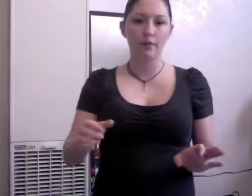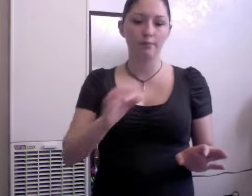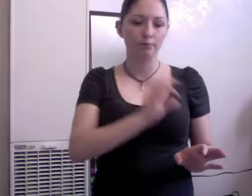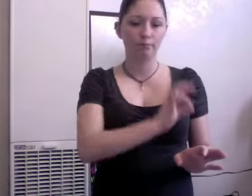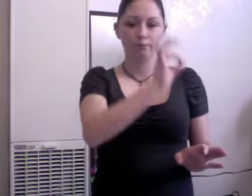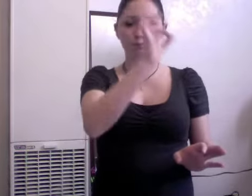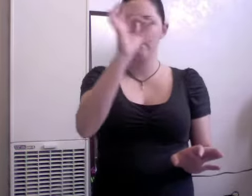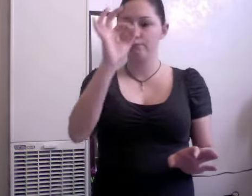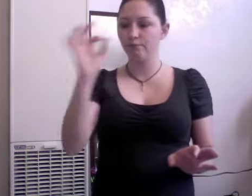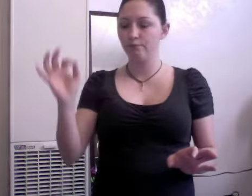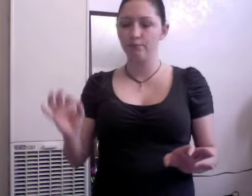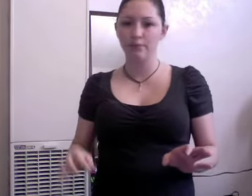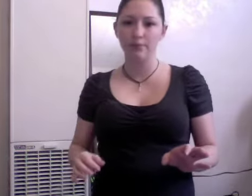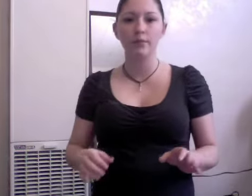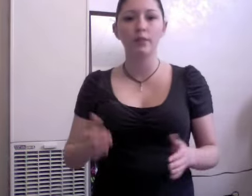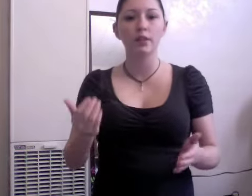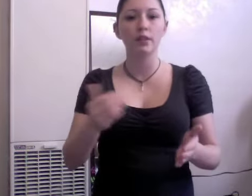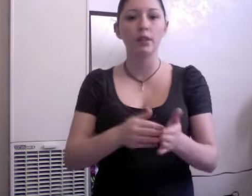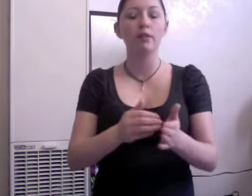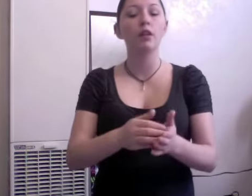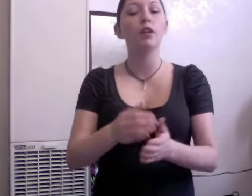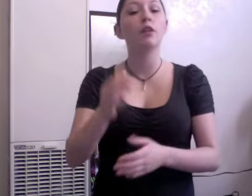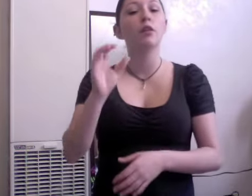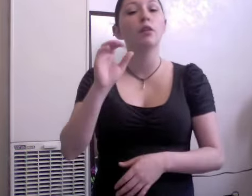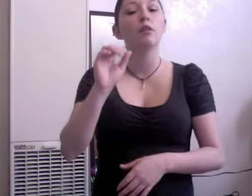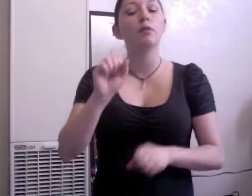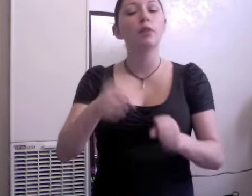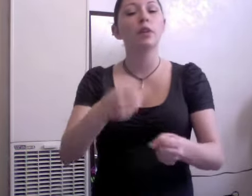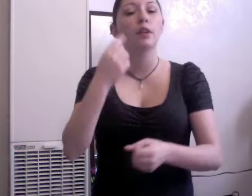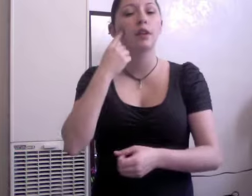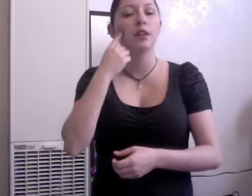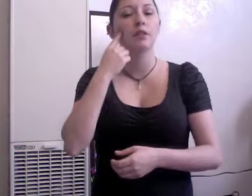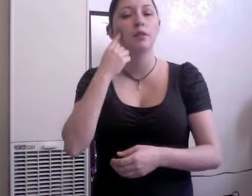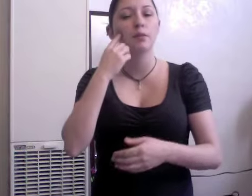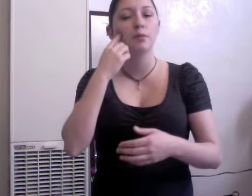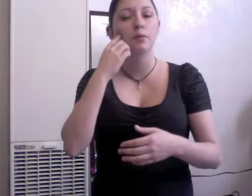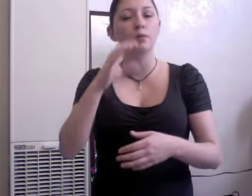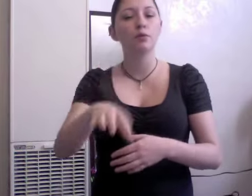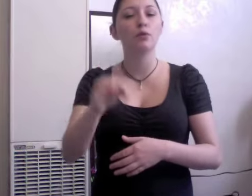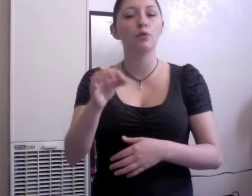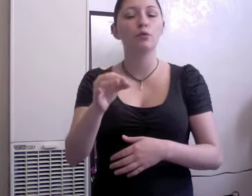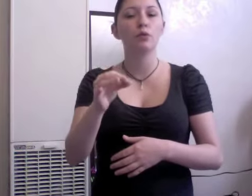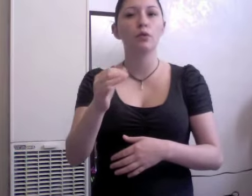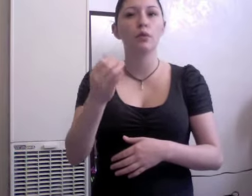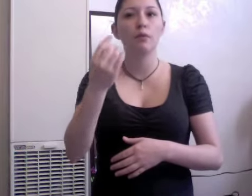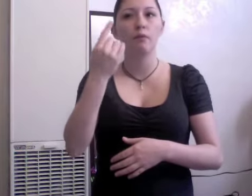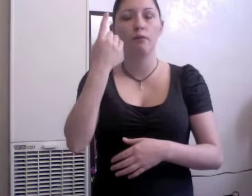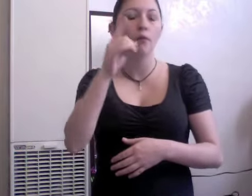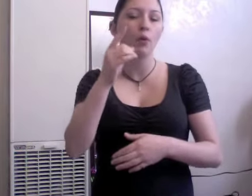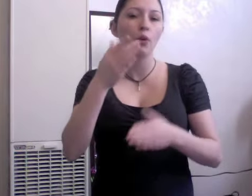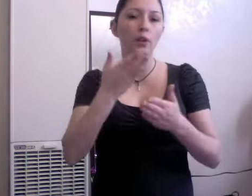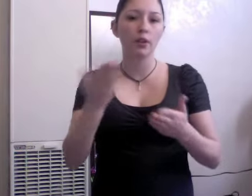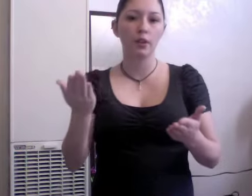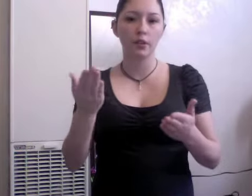to yourself whether or not they're there to selectively choose when to allow things to go through or to keep things